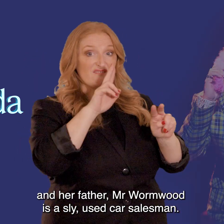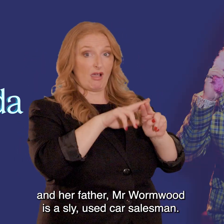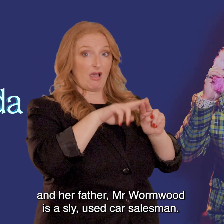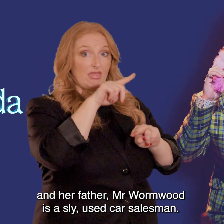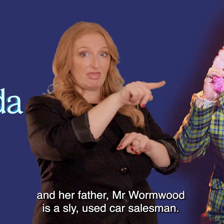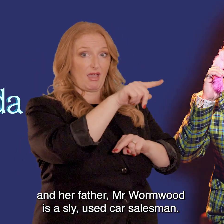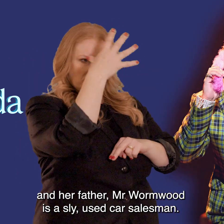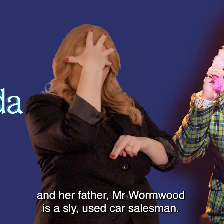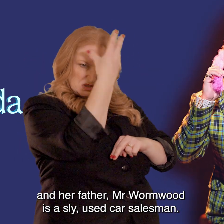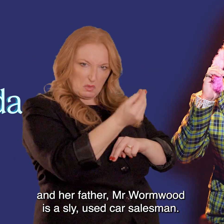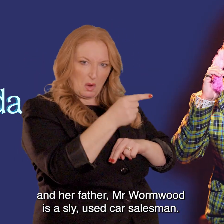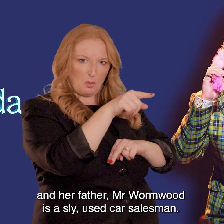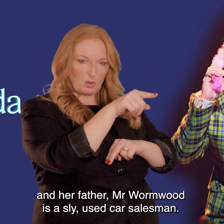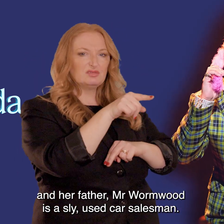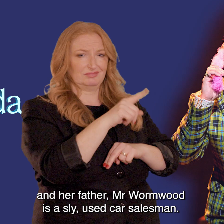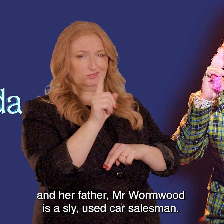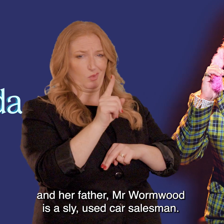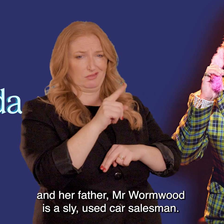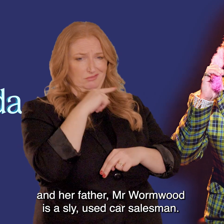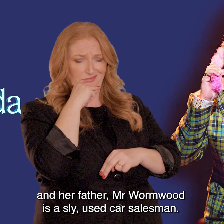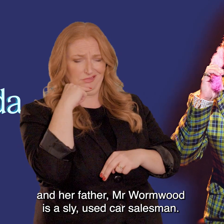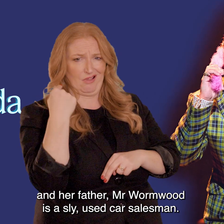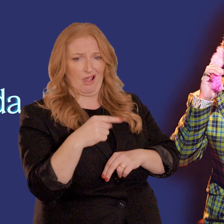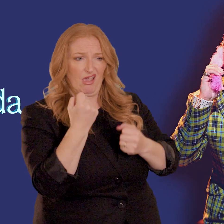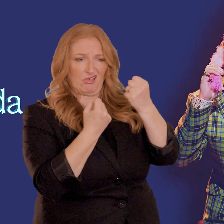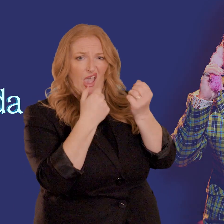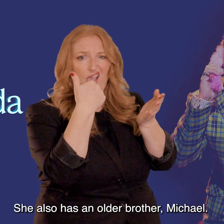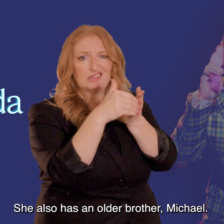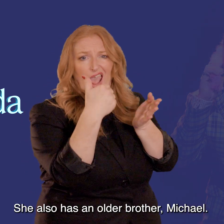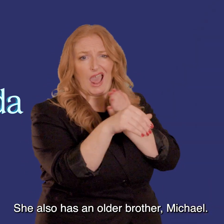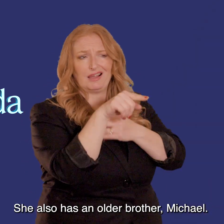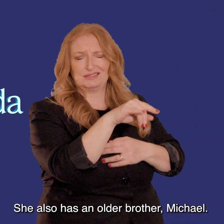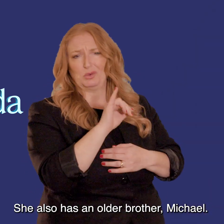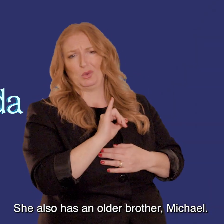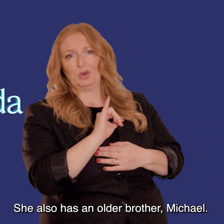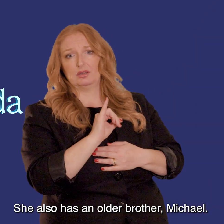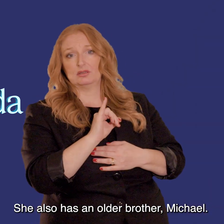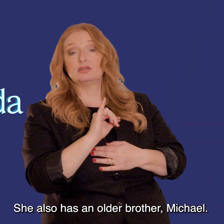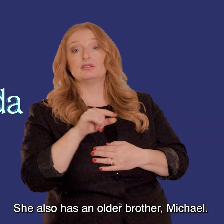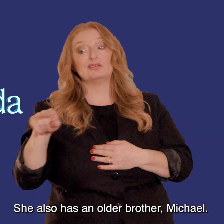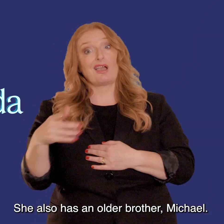is a sly used car salesman. She also has an older brother, Michael.